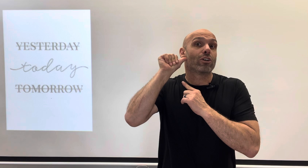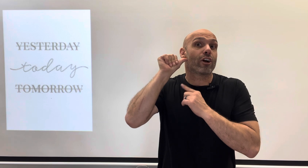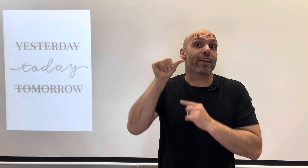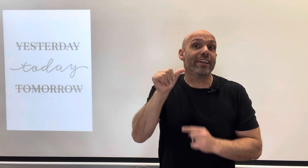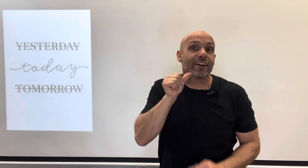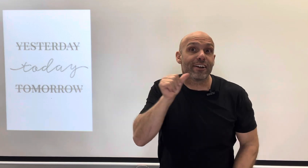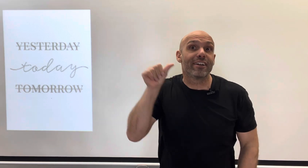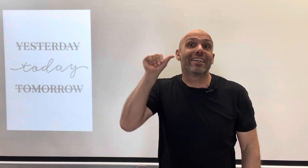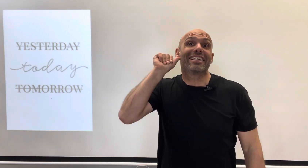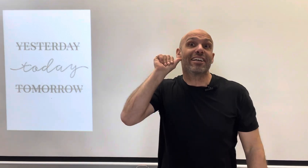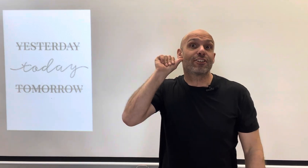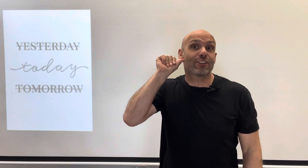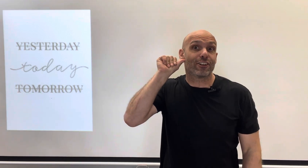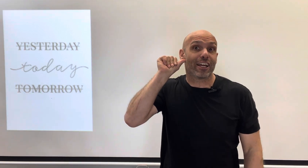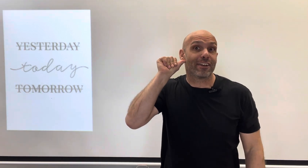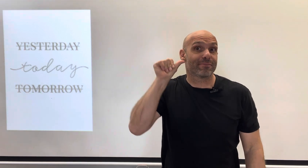our ear. Yesterday.